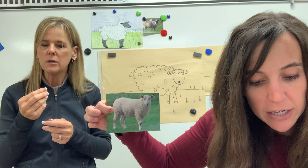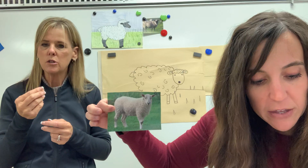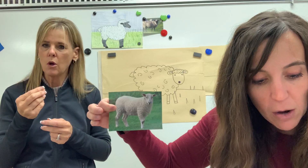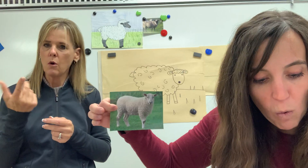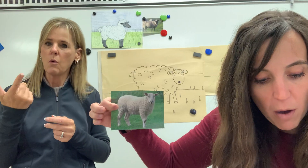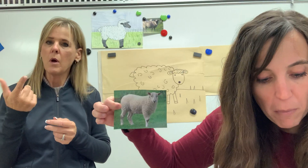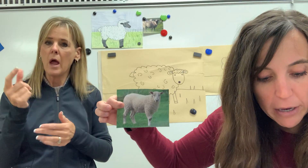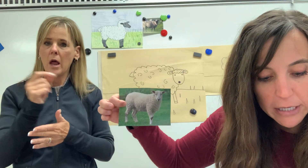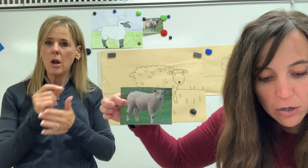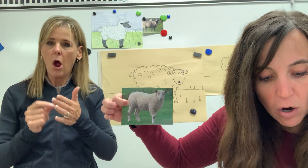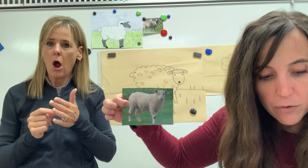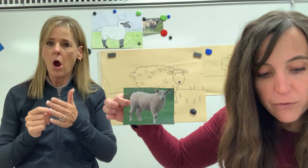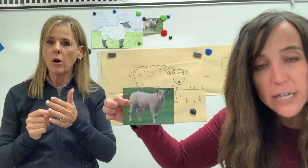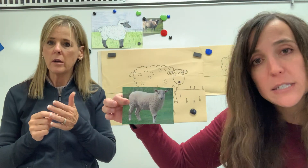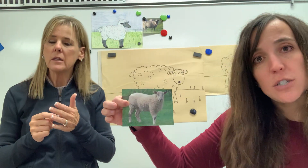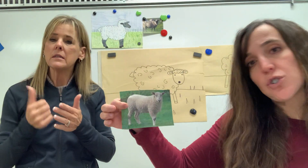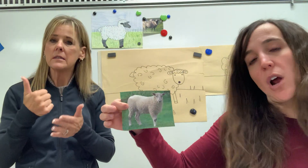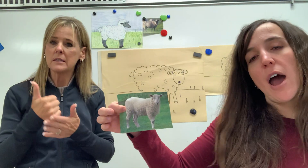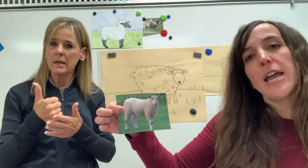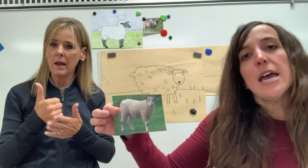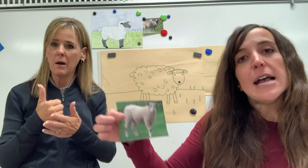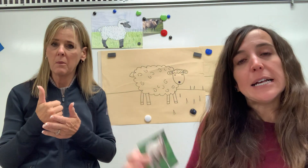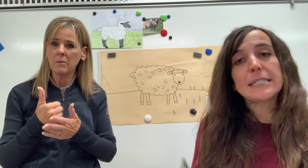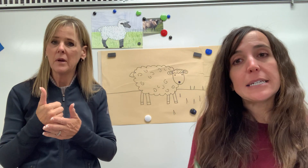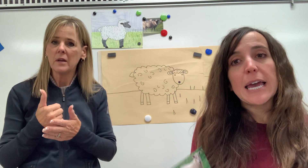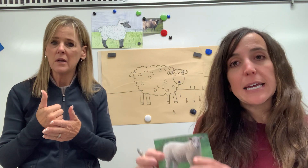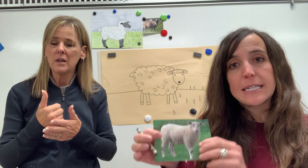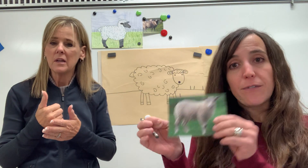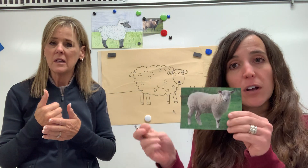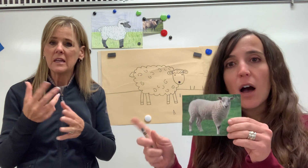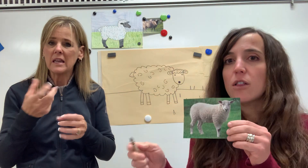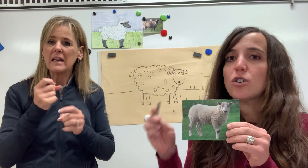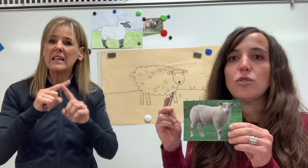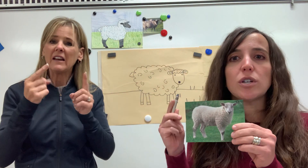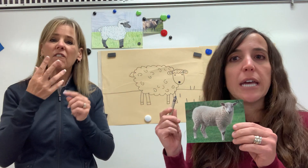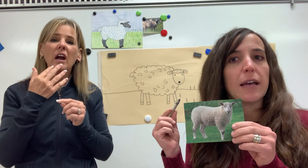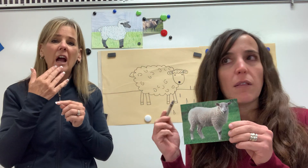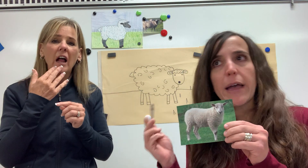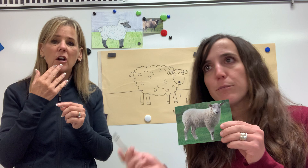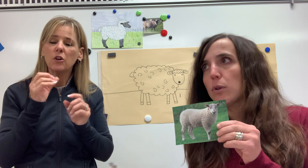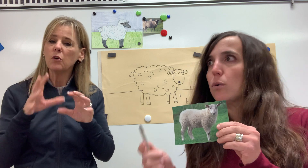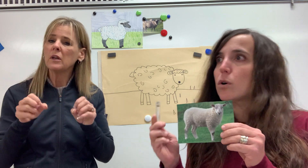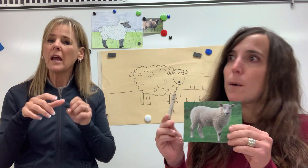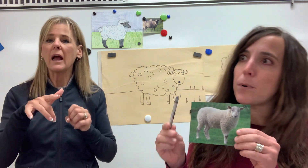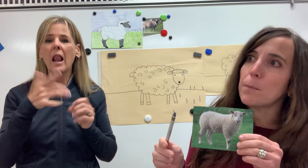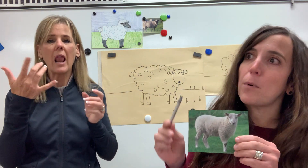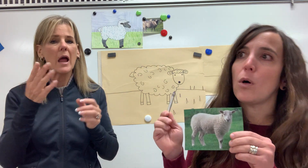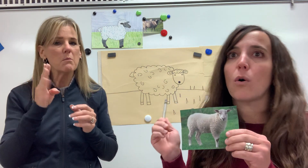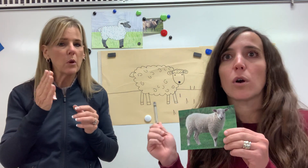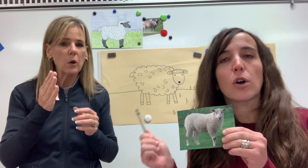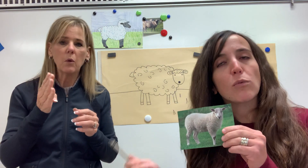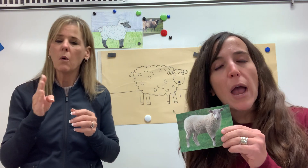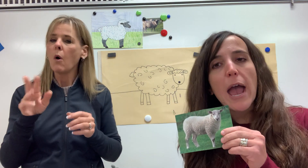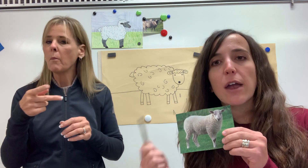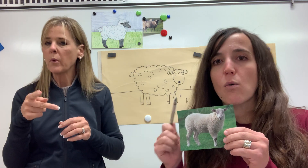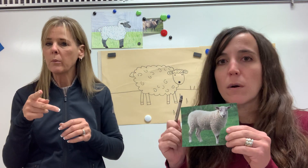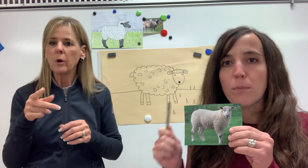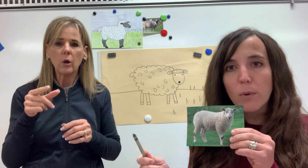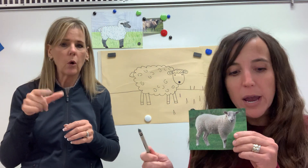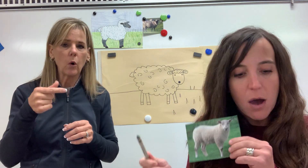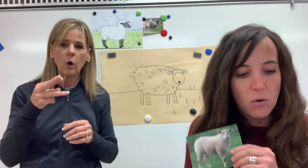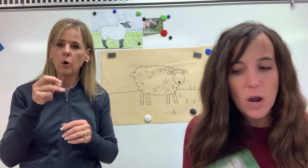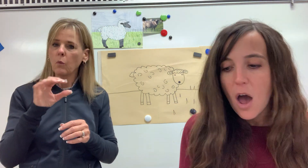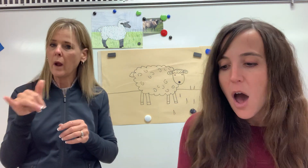artist trick that I want my kindergarten friends to try is to take a different color. You could take a light blue or a purple or a gray